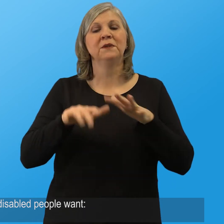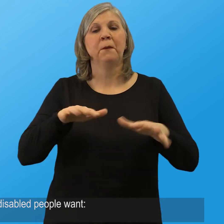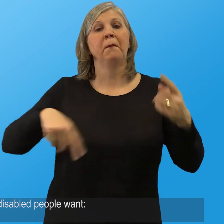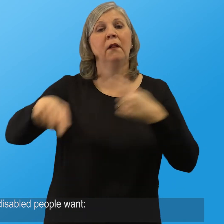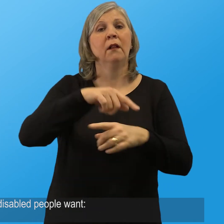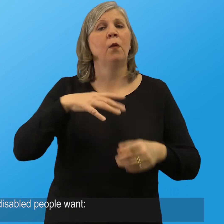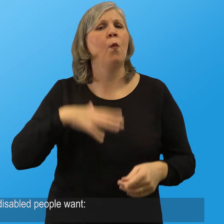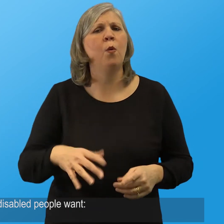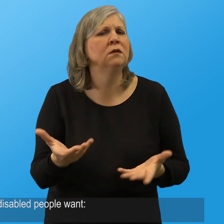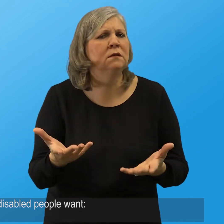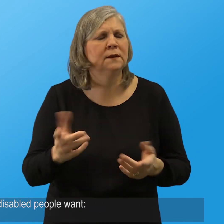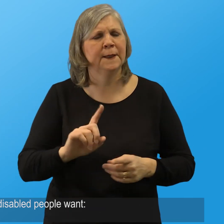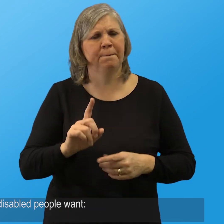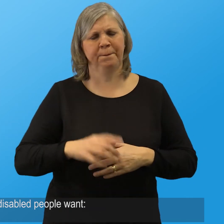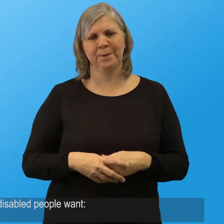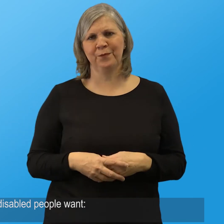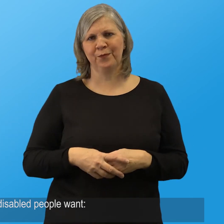What disabled people want.